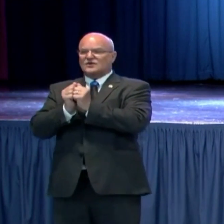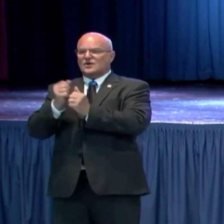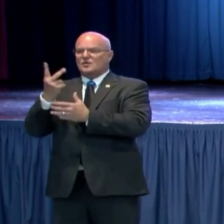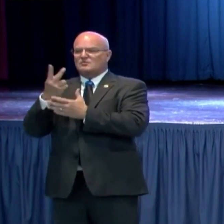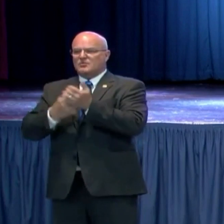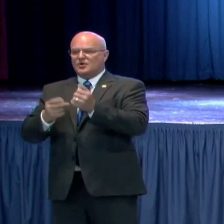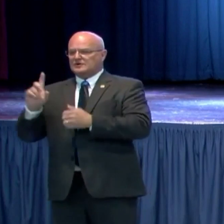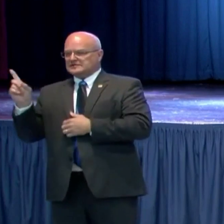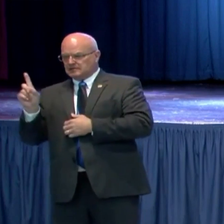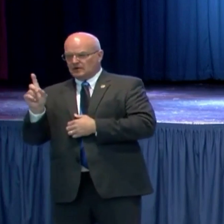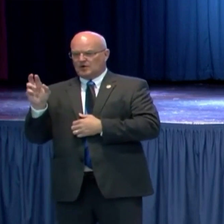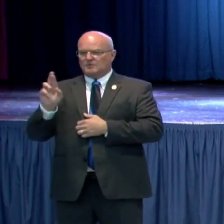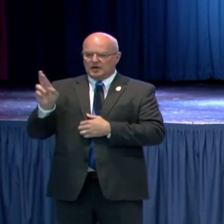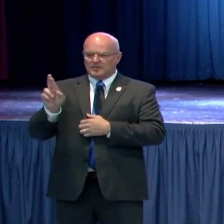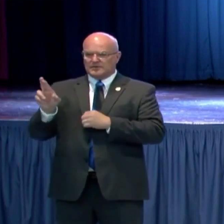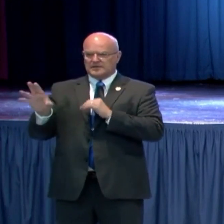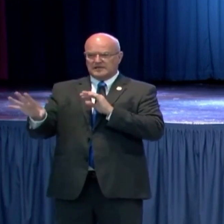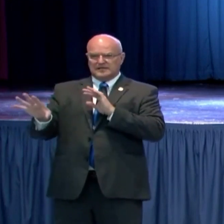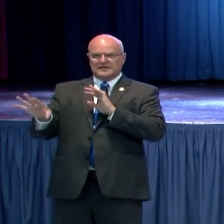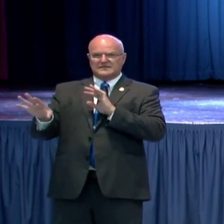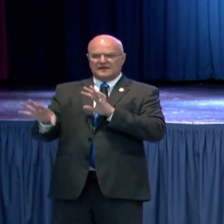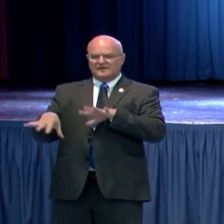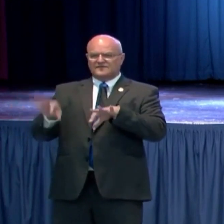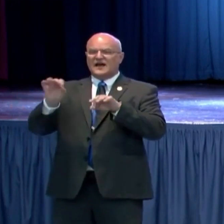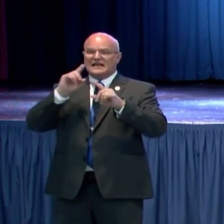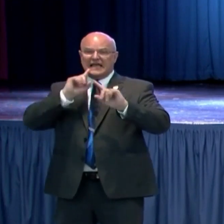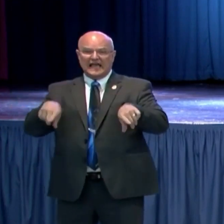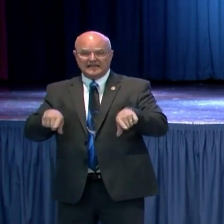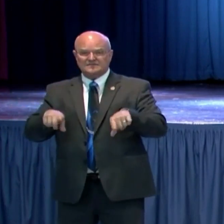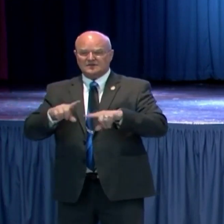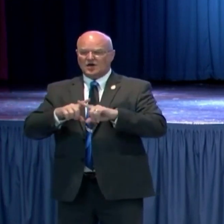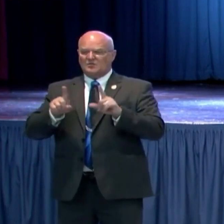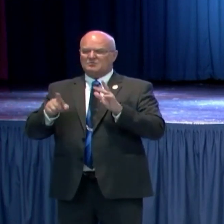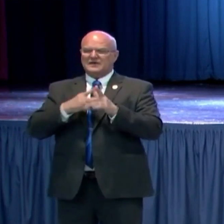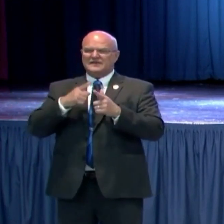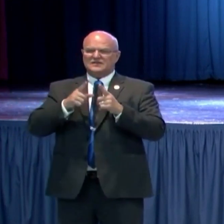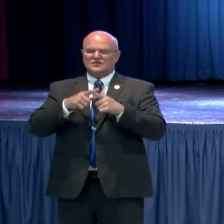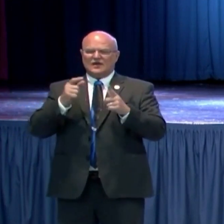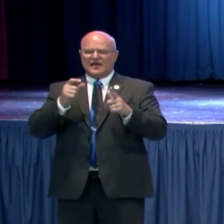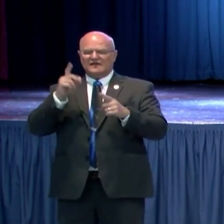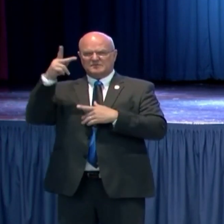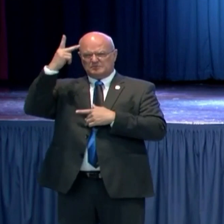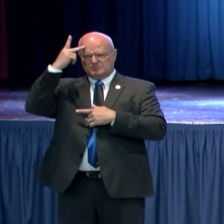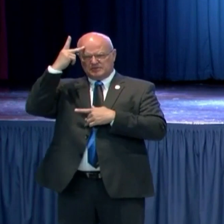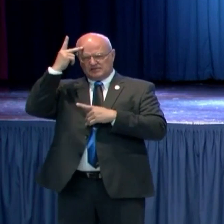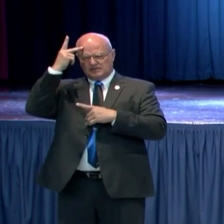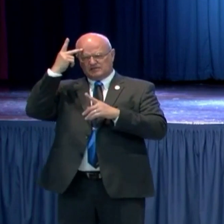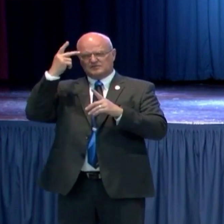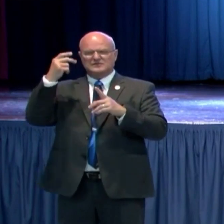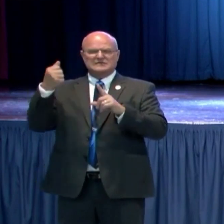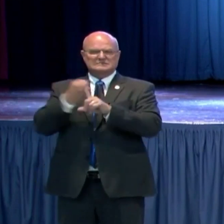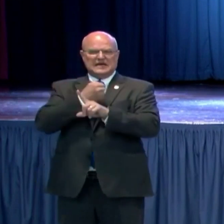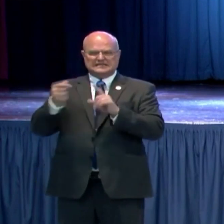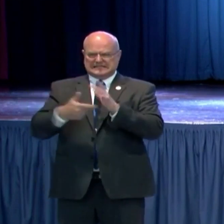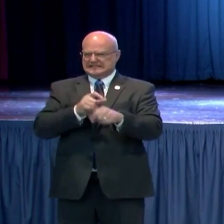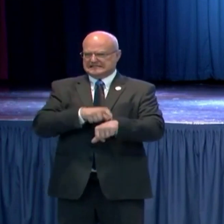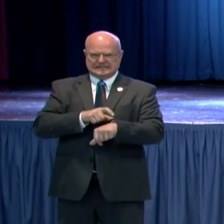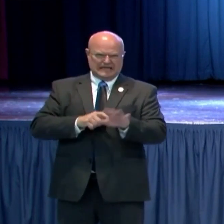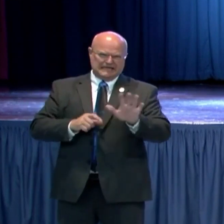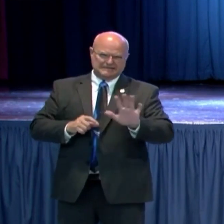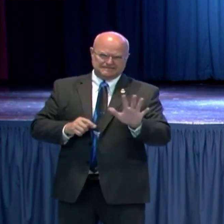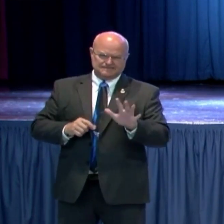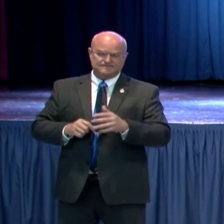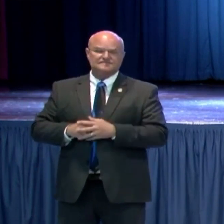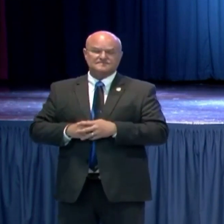seek solutions, I think that speaks very poorly that you engage in a partisan attack during this time. In fact,